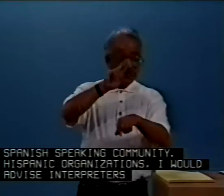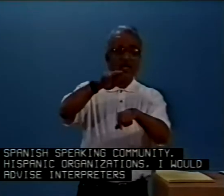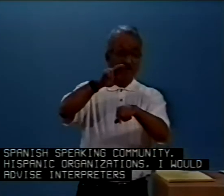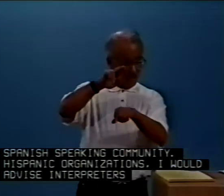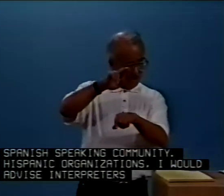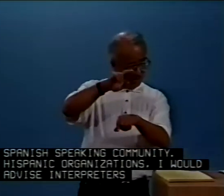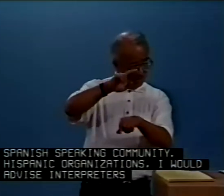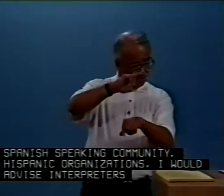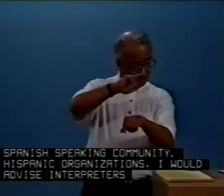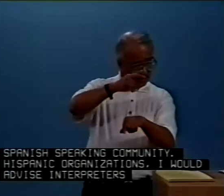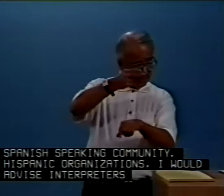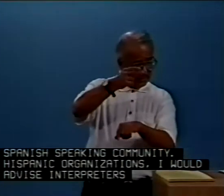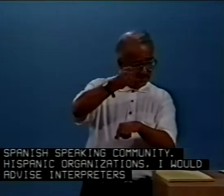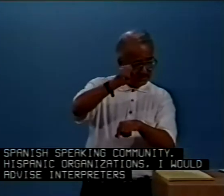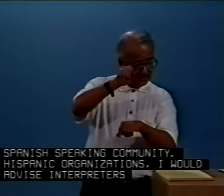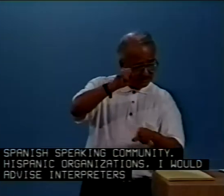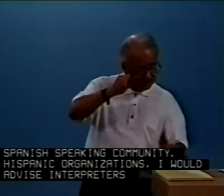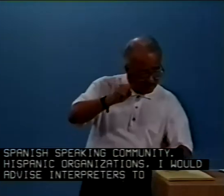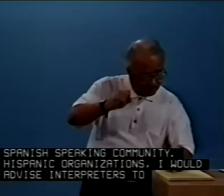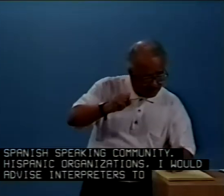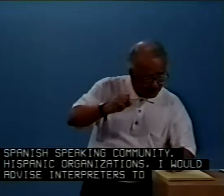get a hold of